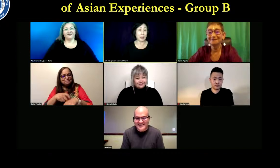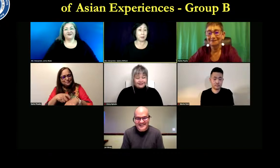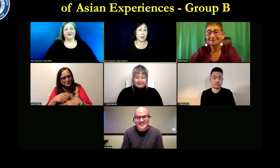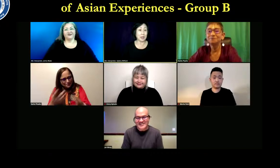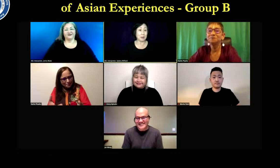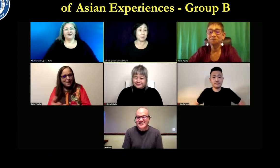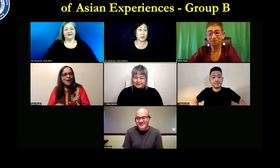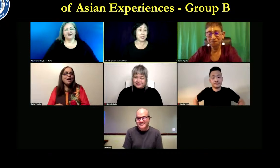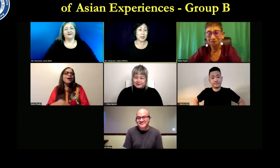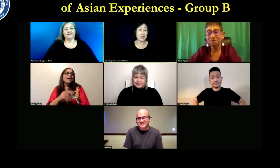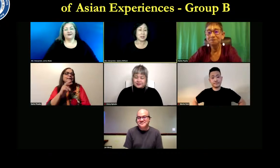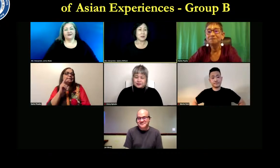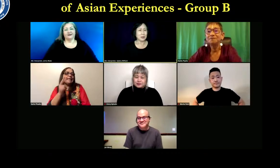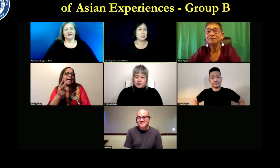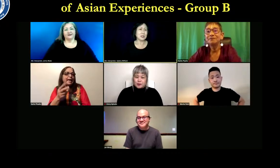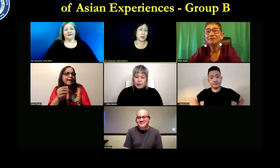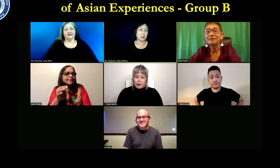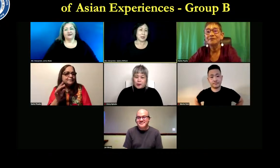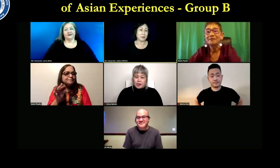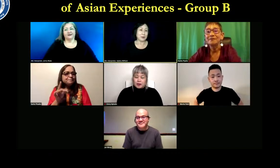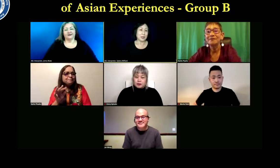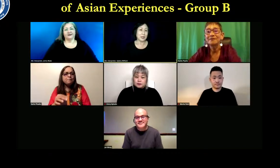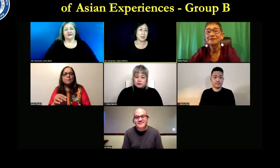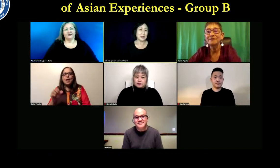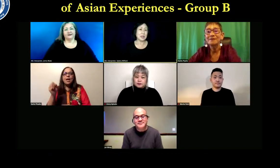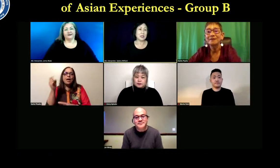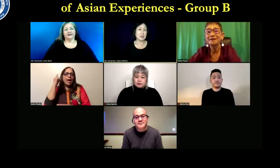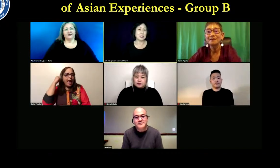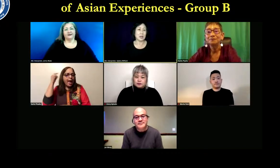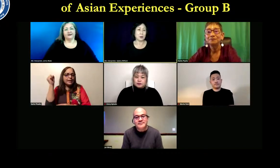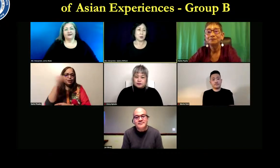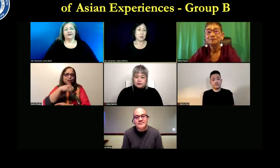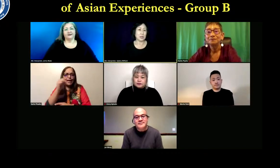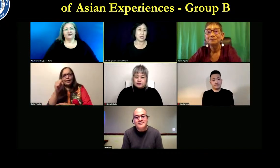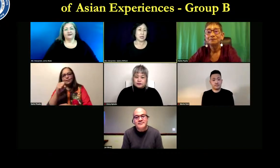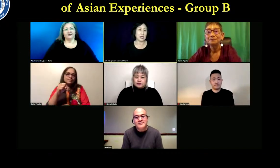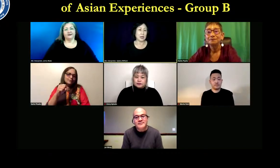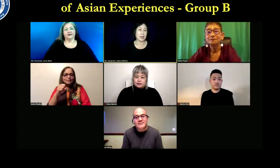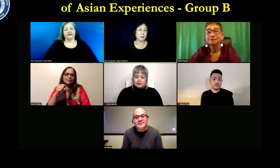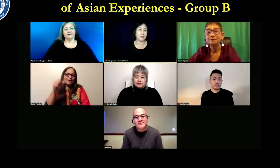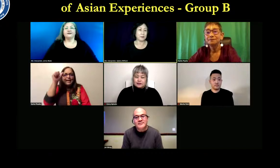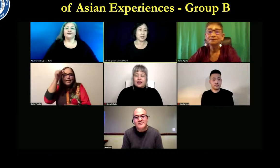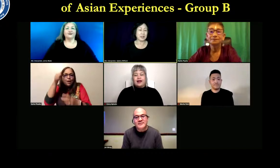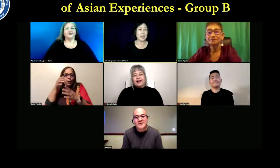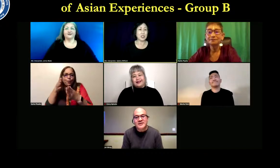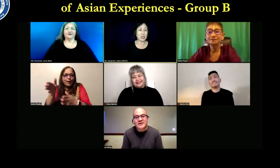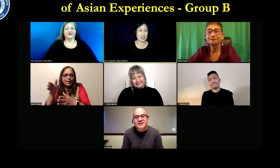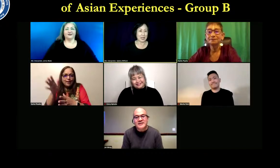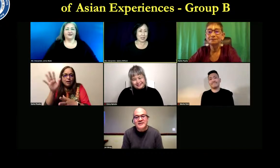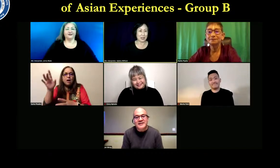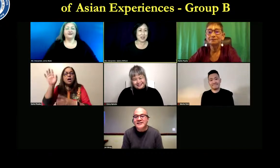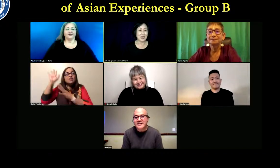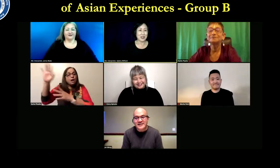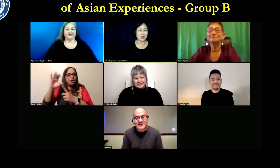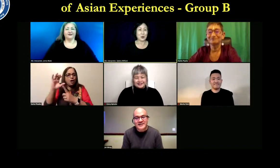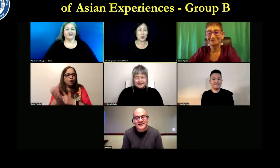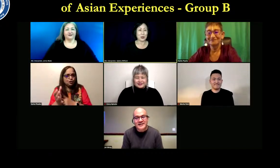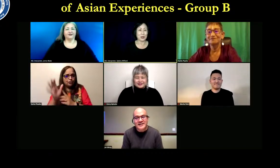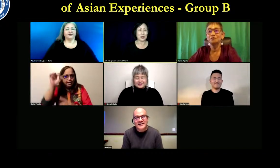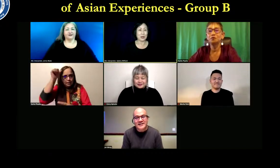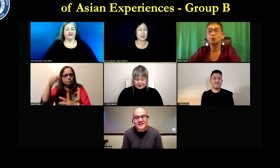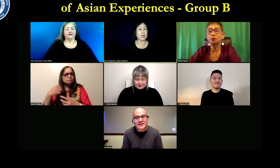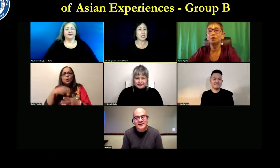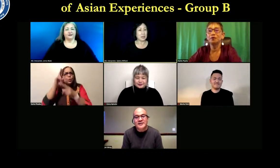people remember not my name? So I feel it's about time. The second example I want to say, the head shaking. You